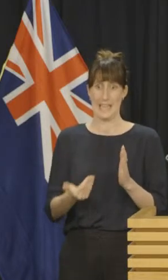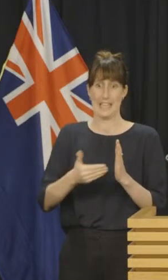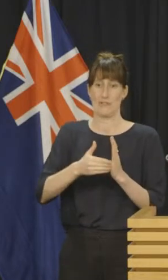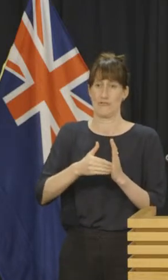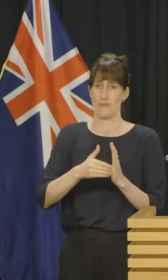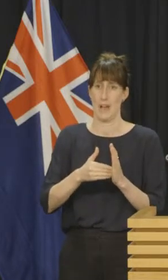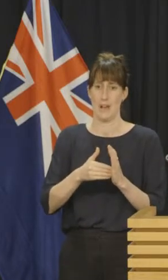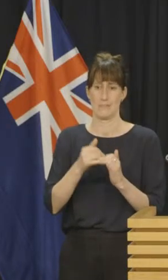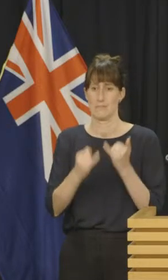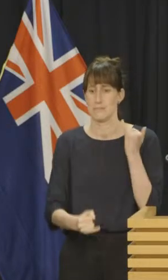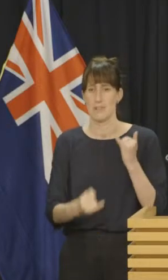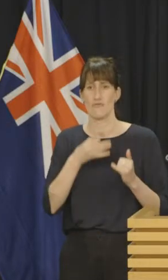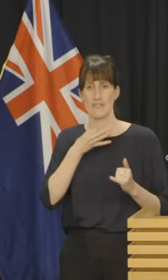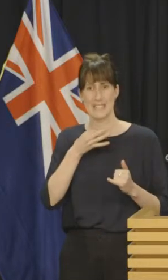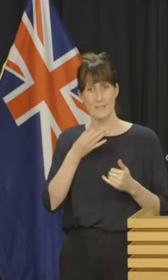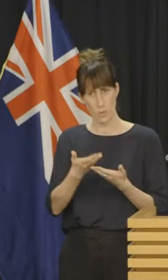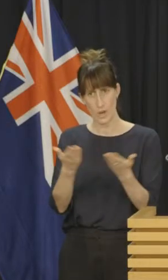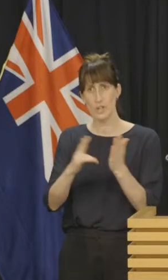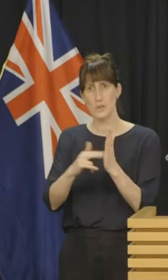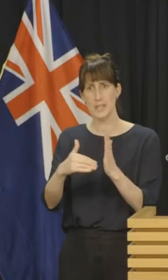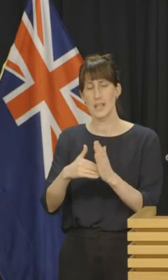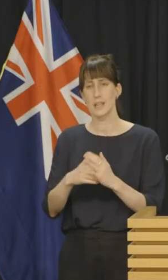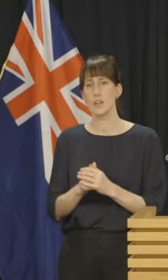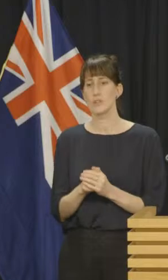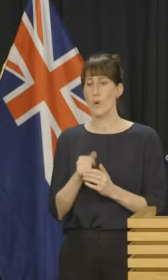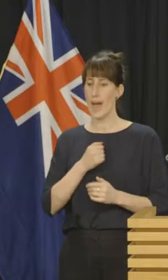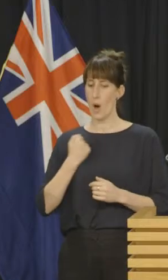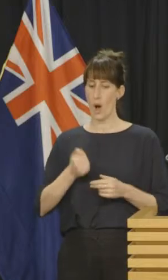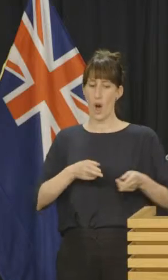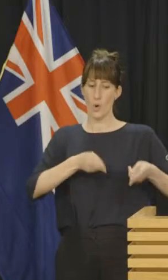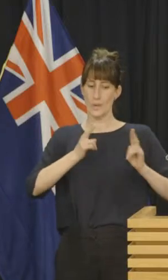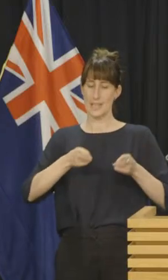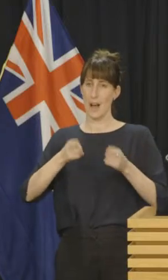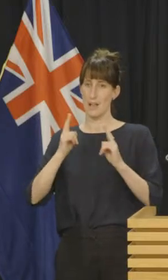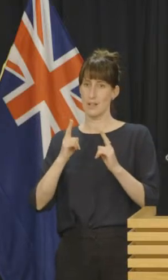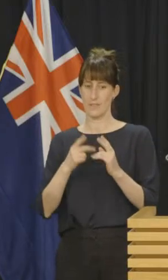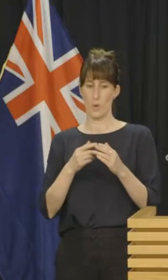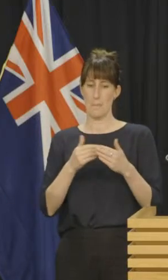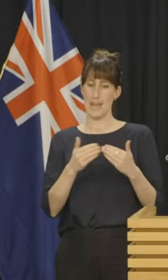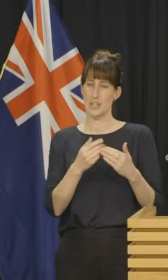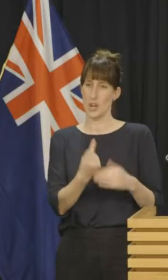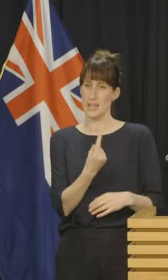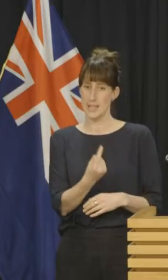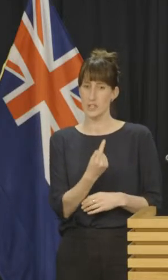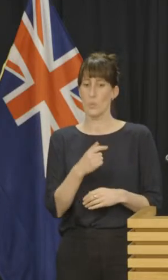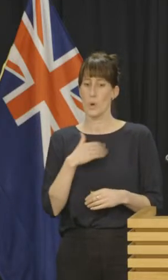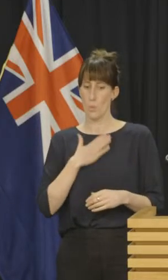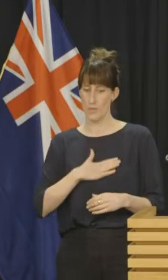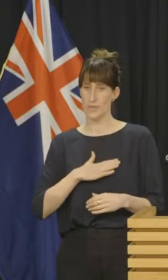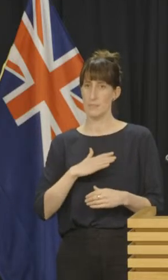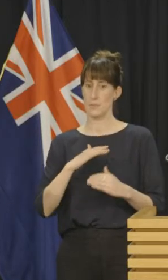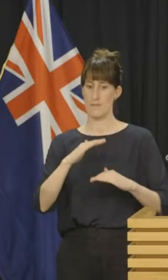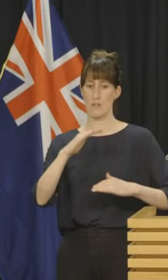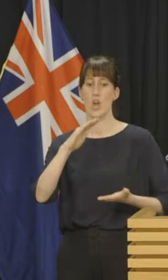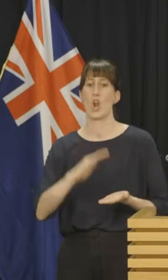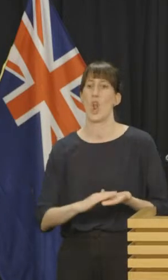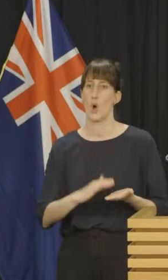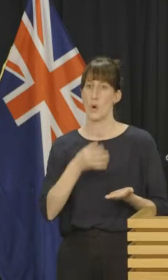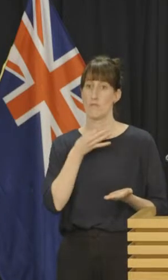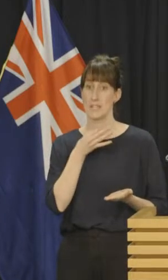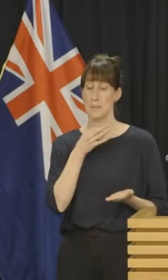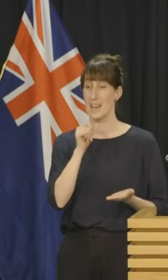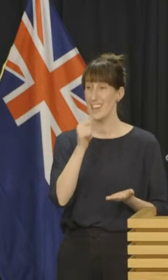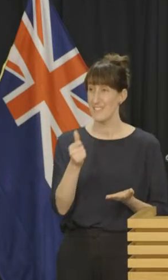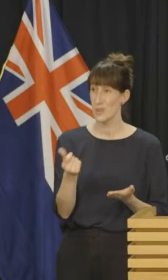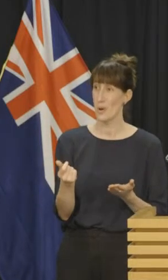those MIQ facilities are managed in the lowest risk way possible. And of course, as soon as you expand, as soon